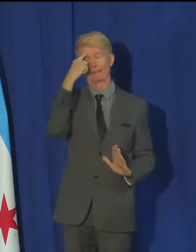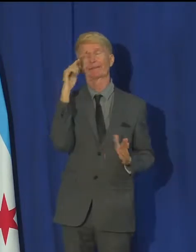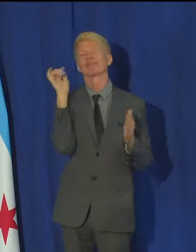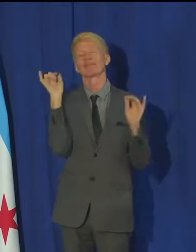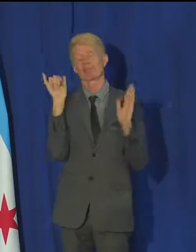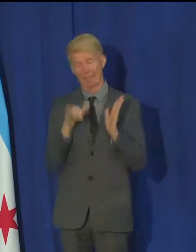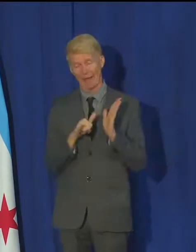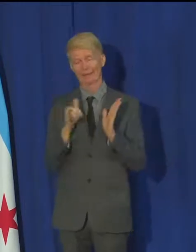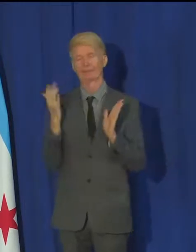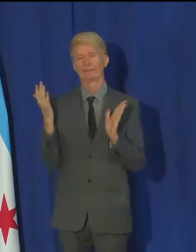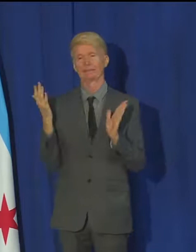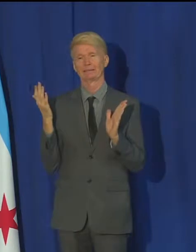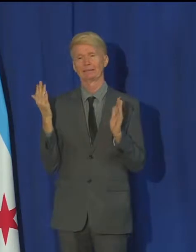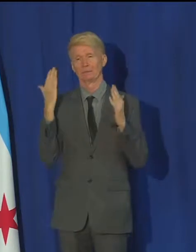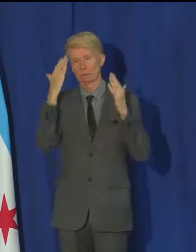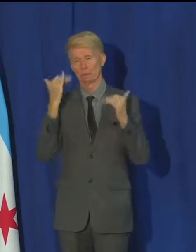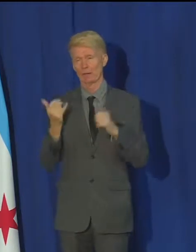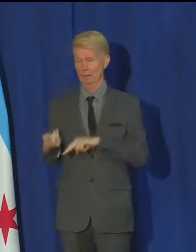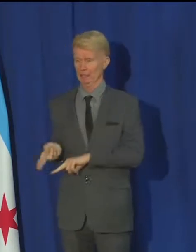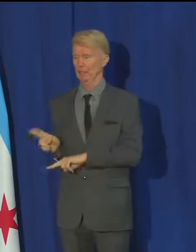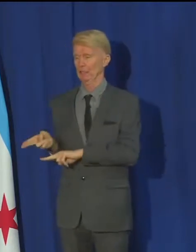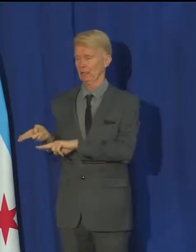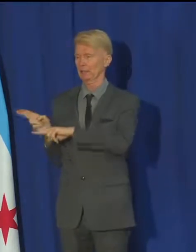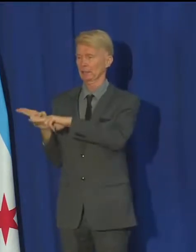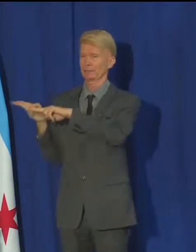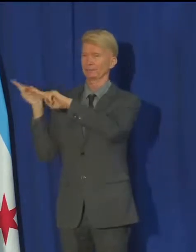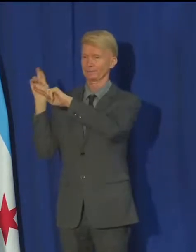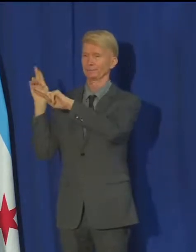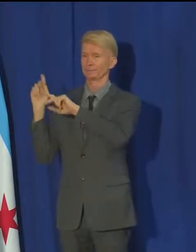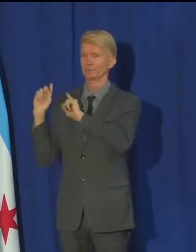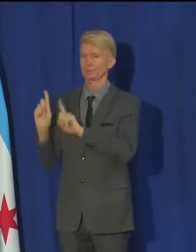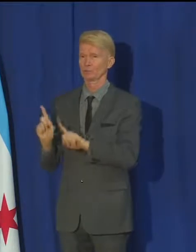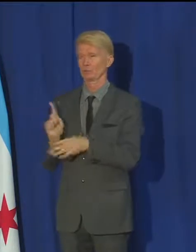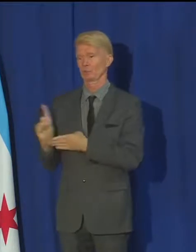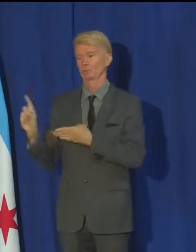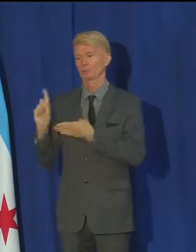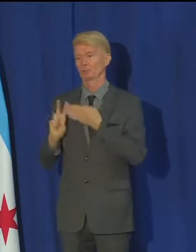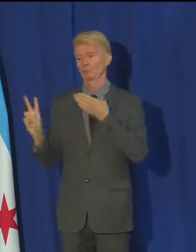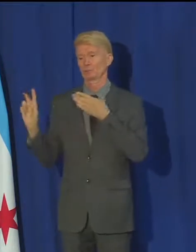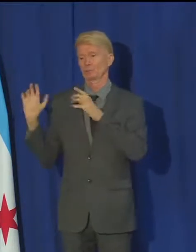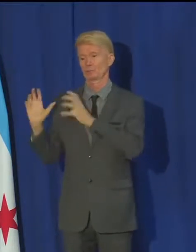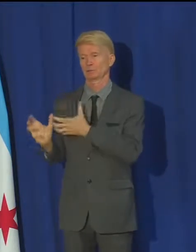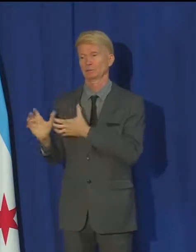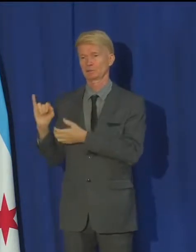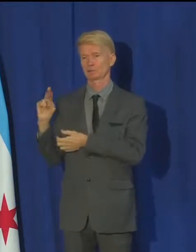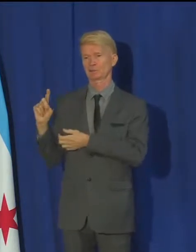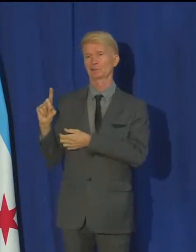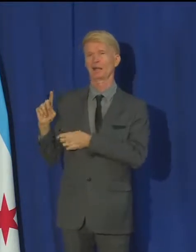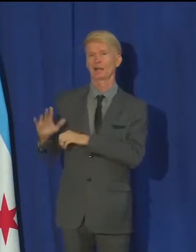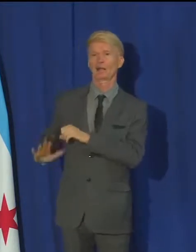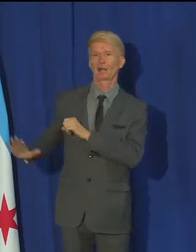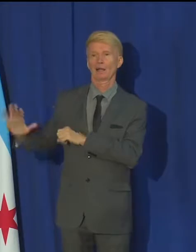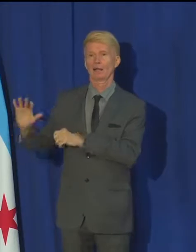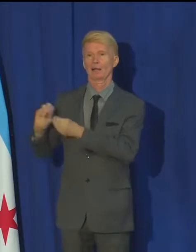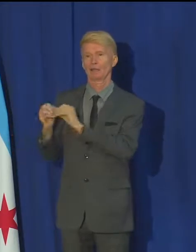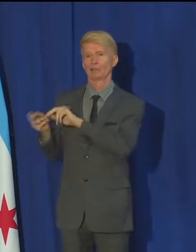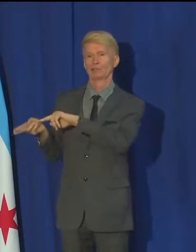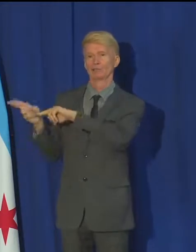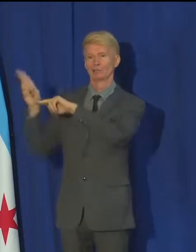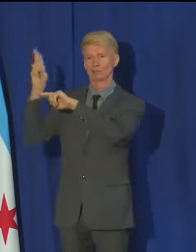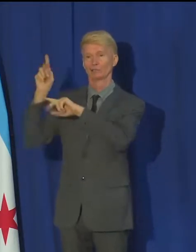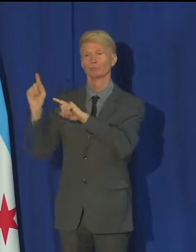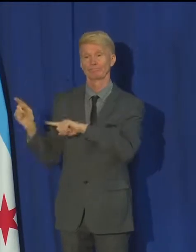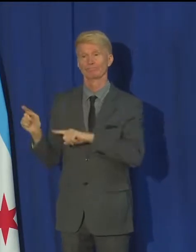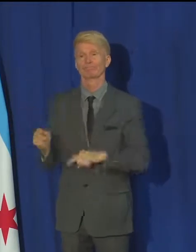why we've seen such a major increase over just the last week or two in those Indiana cases.